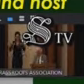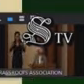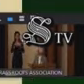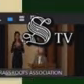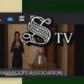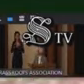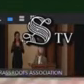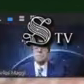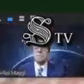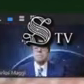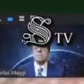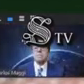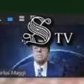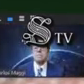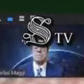people.